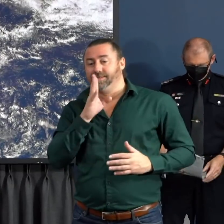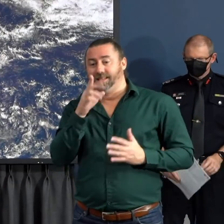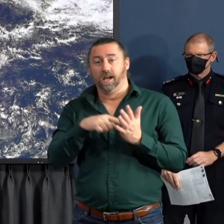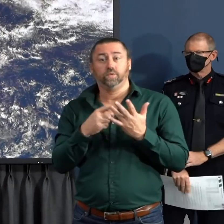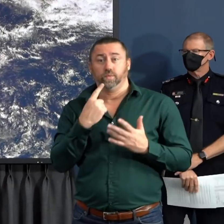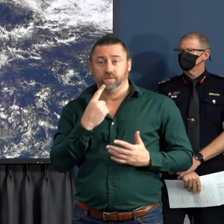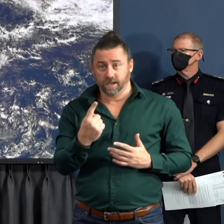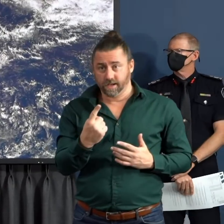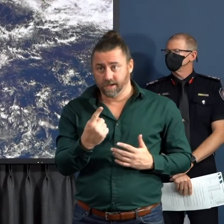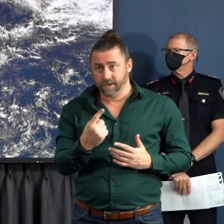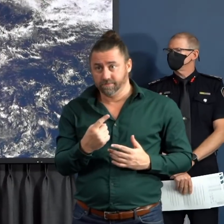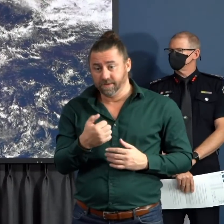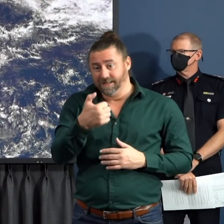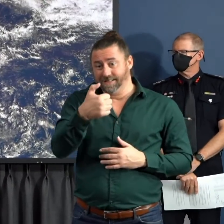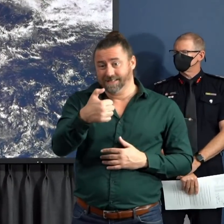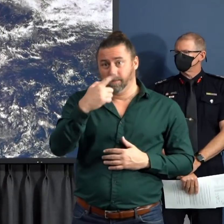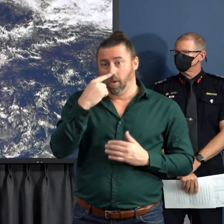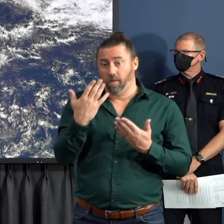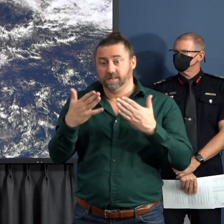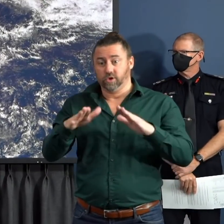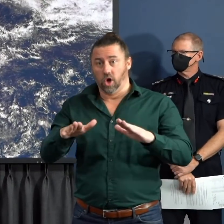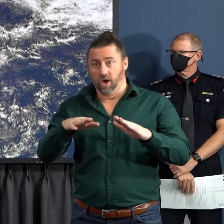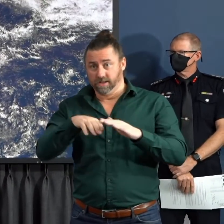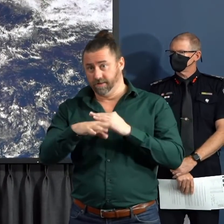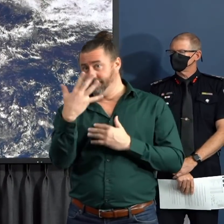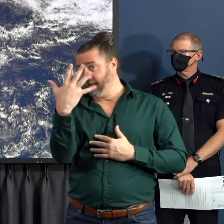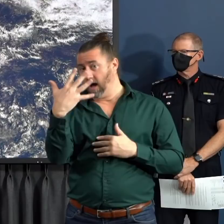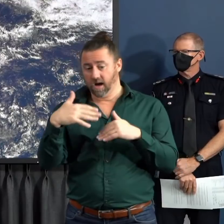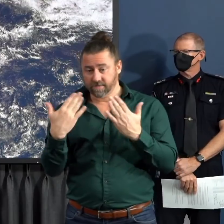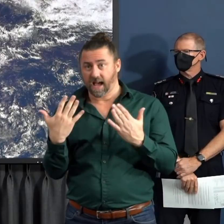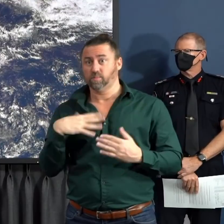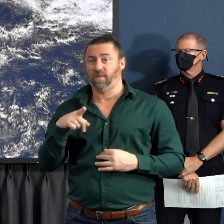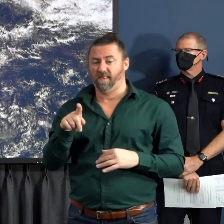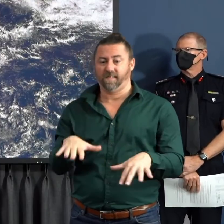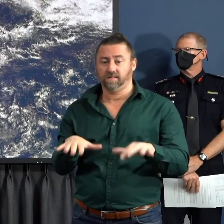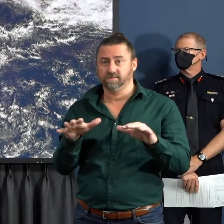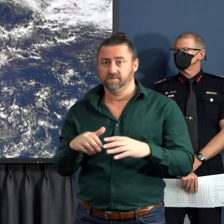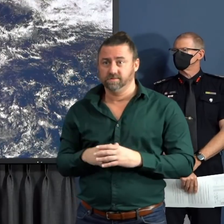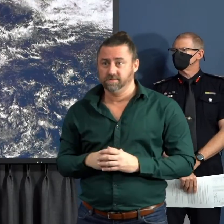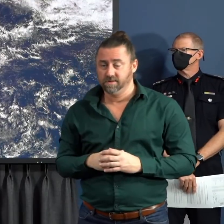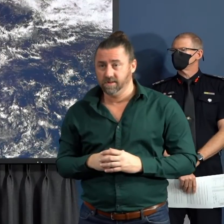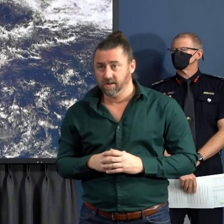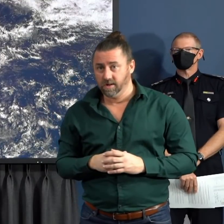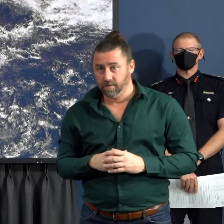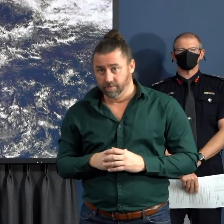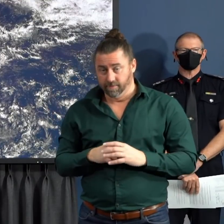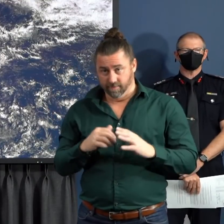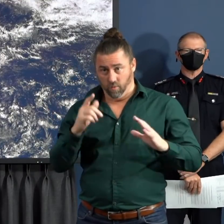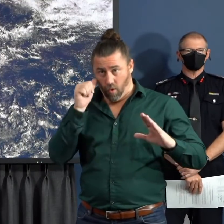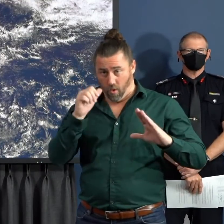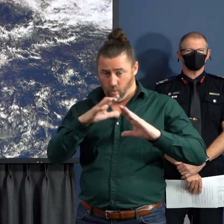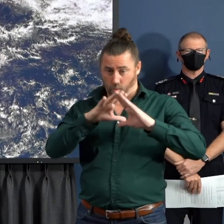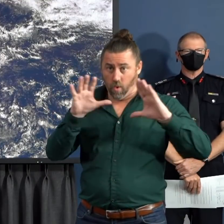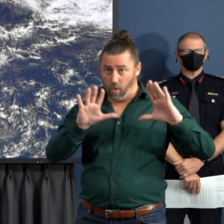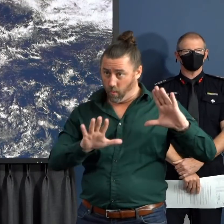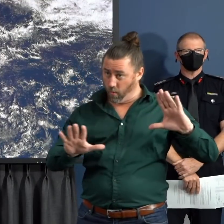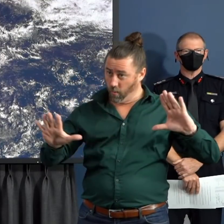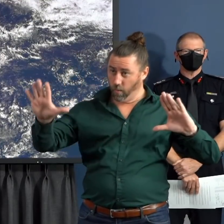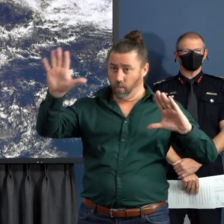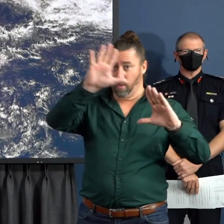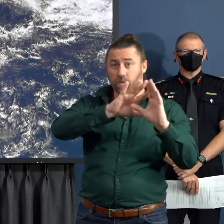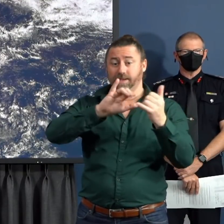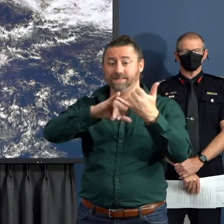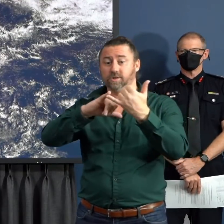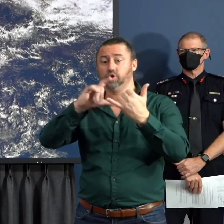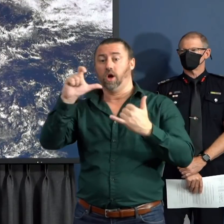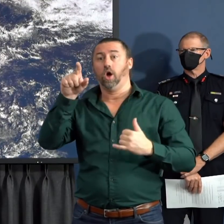had 6 flood-related deaths in the past 5 days in what is a very, very large geographic area, from the Sunshine Coast